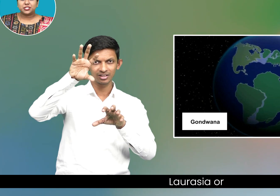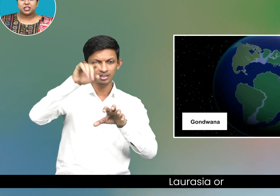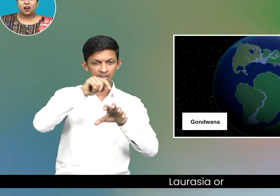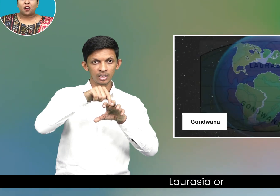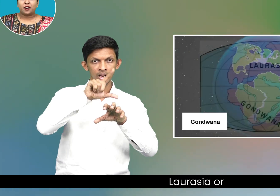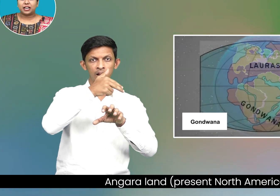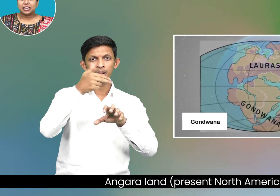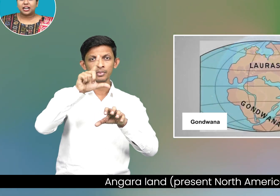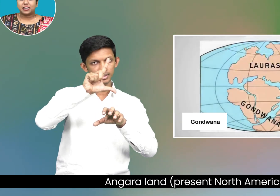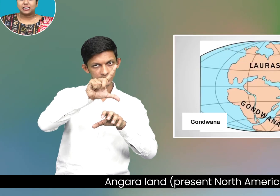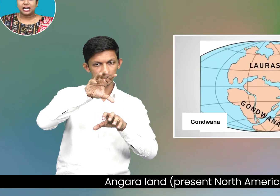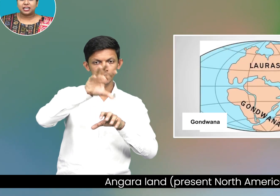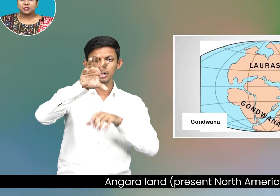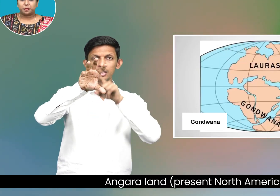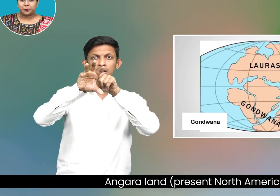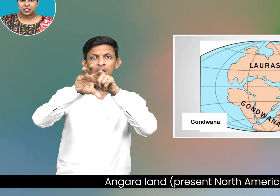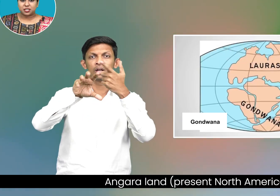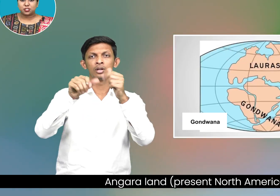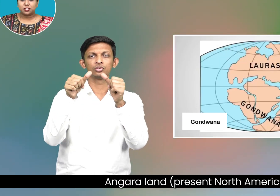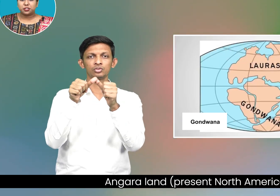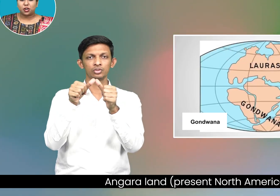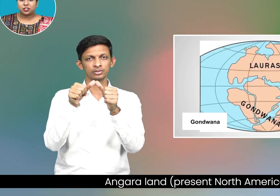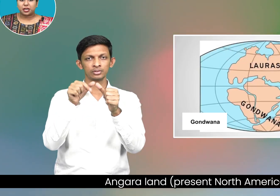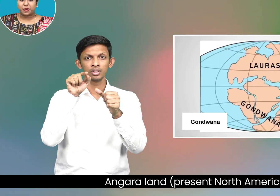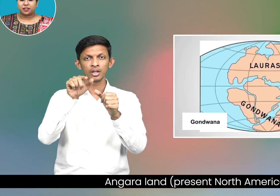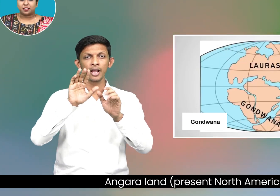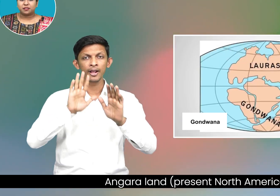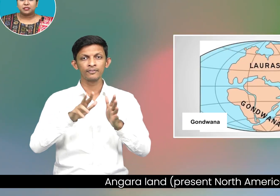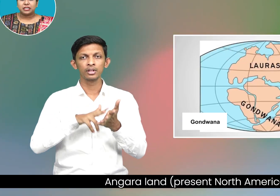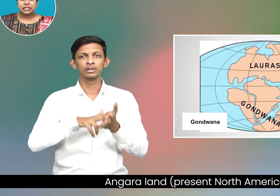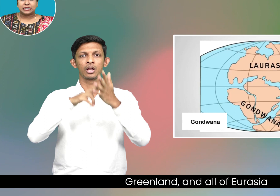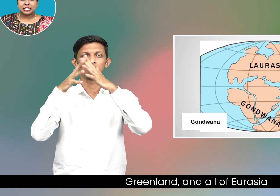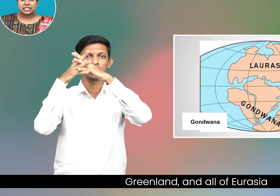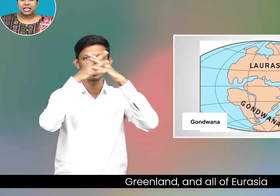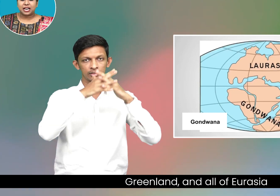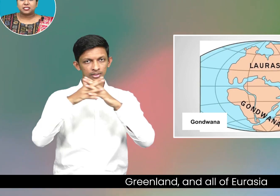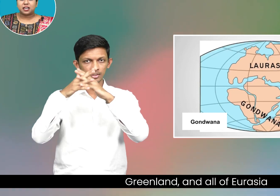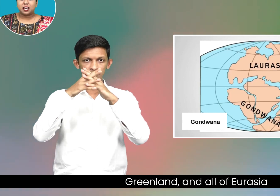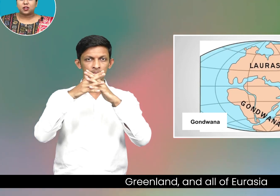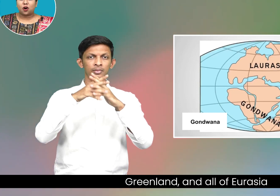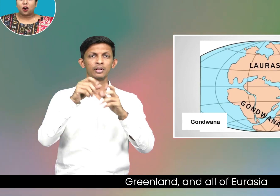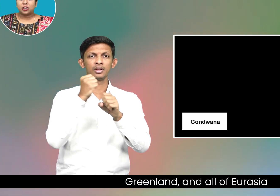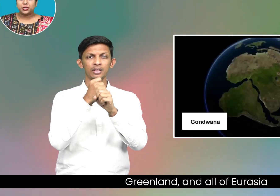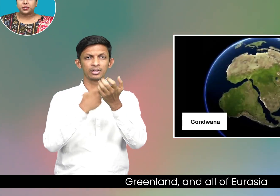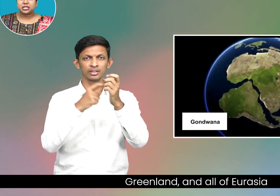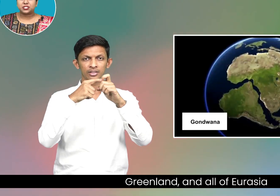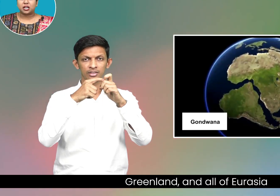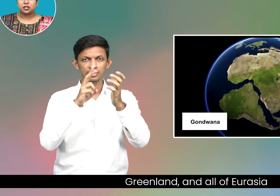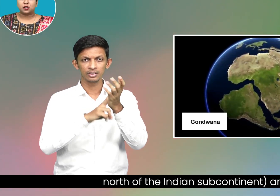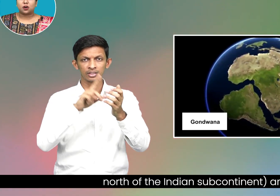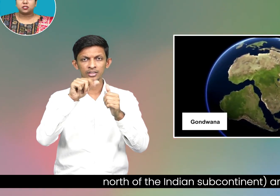Laurasia or Angara land present North America. Greenland and all